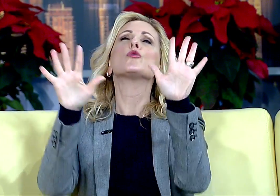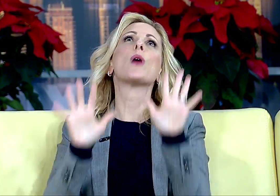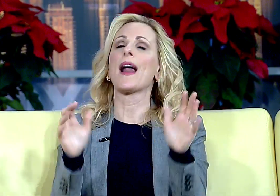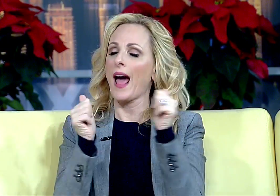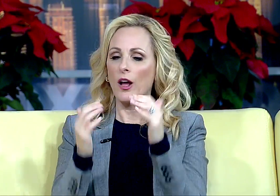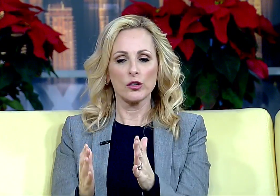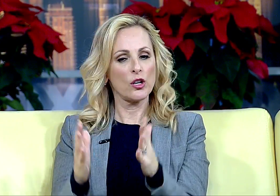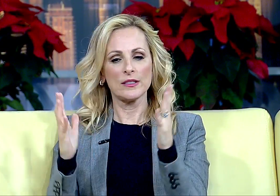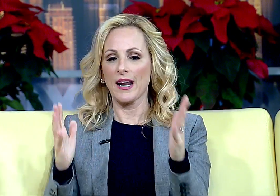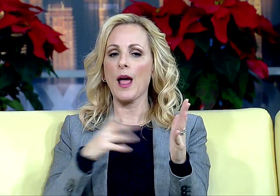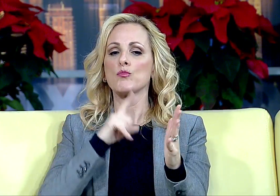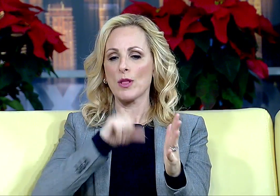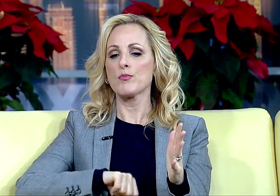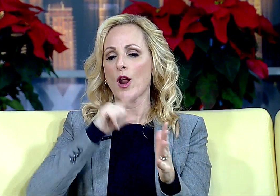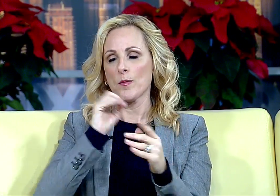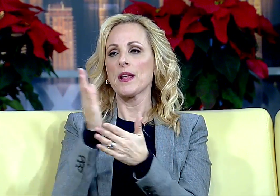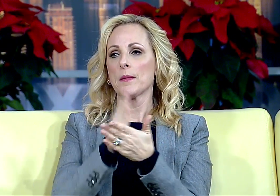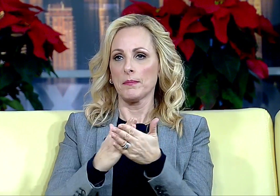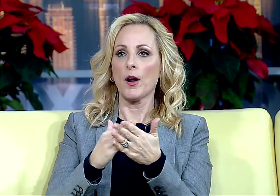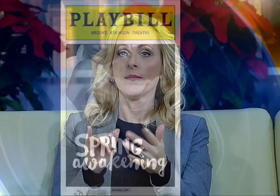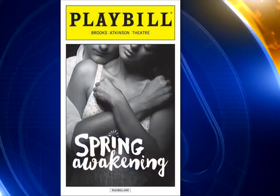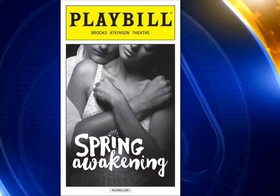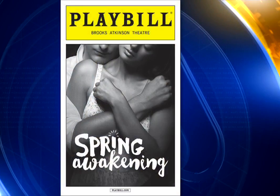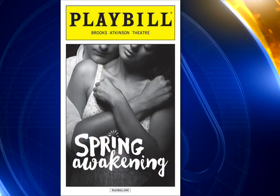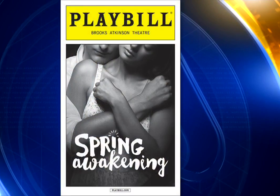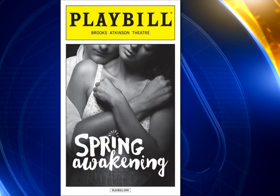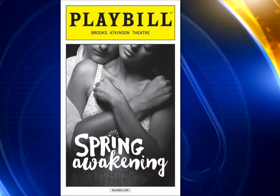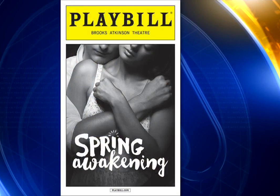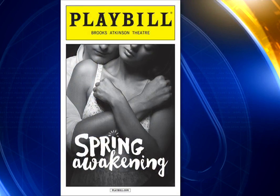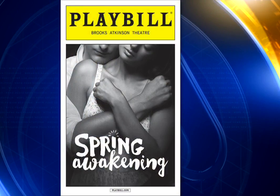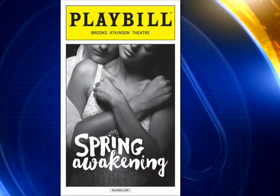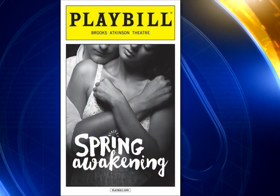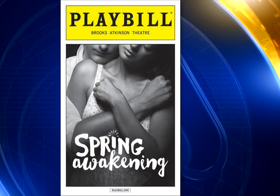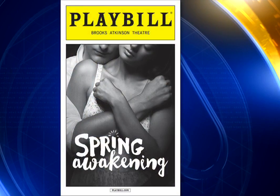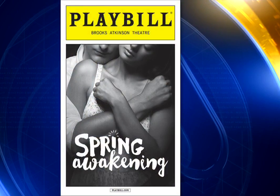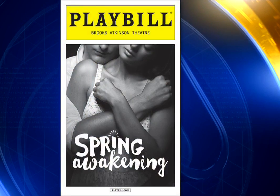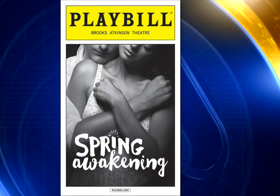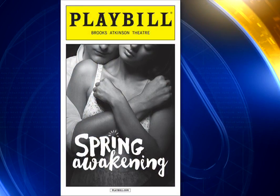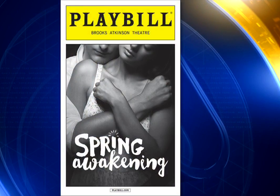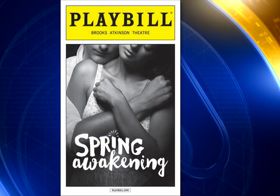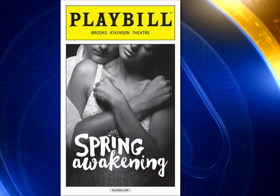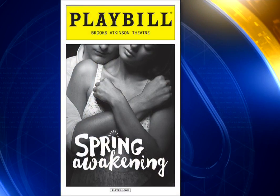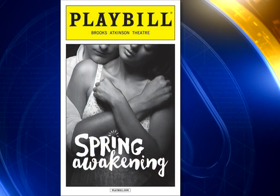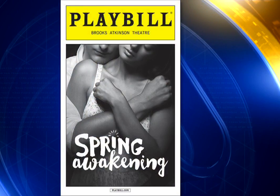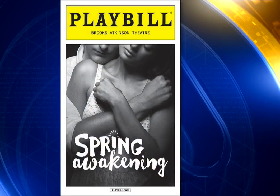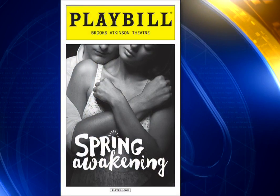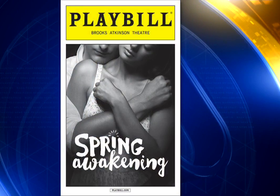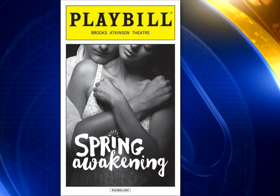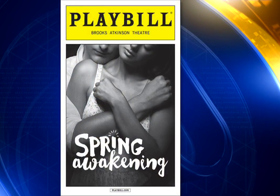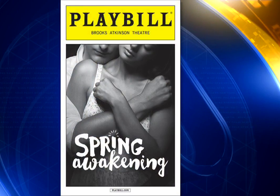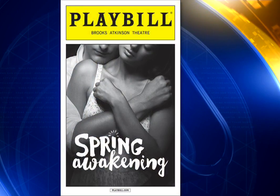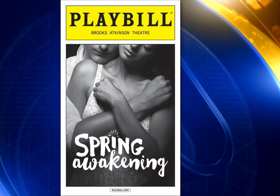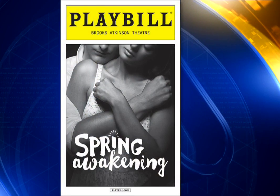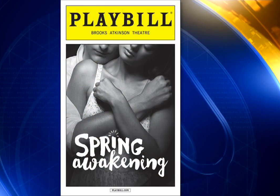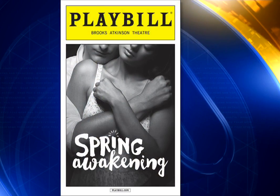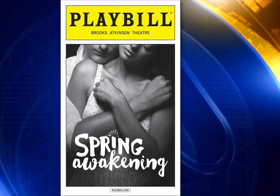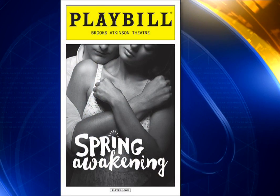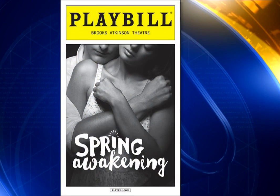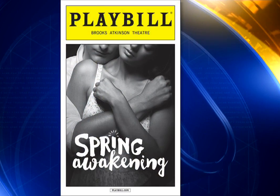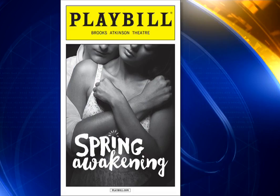They're all great actors in the show. And we see on the screen there the Brooks Atkinson Theater, very prestigious, over there on West 47th Street. Can we learn a little sign? Let's see. How do